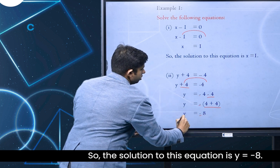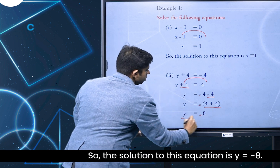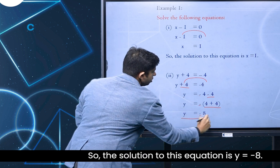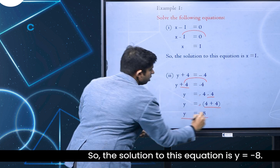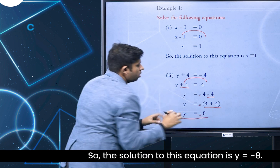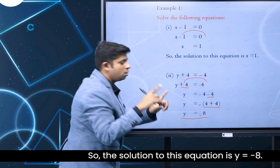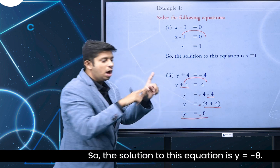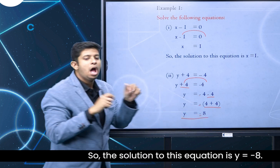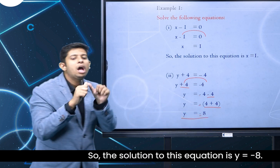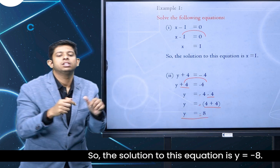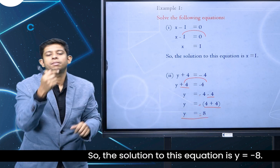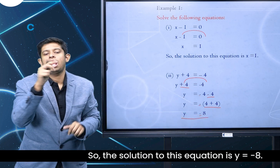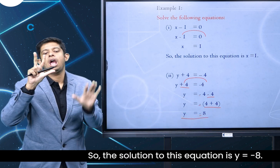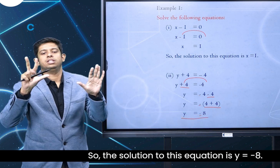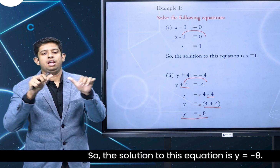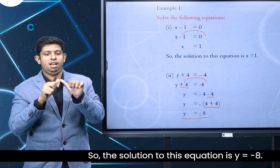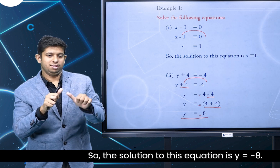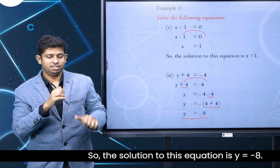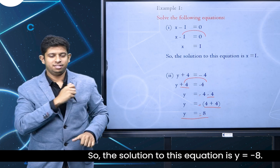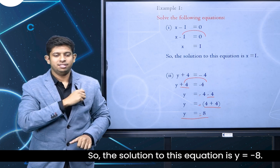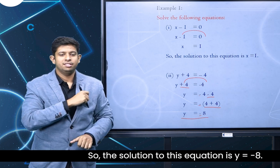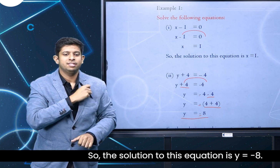So the solution to this equation is y equals to minus 8.